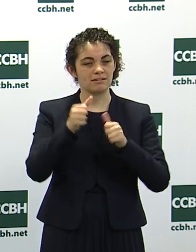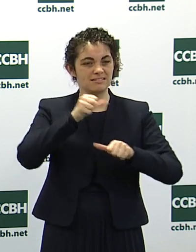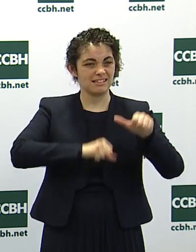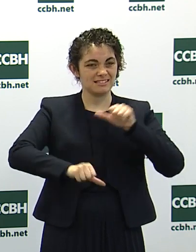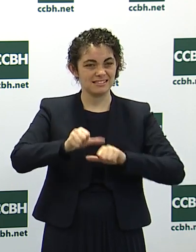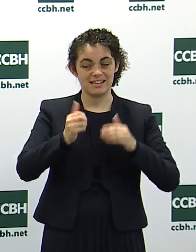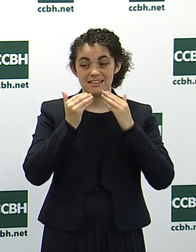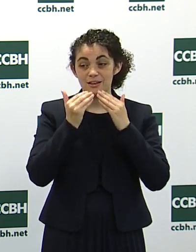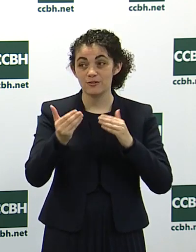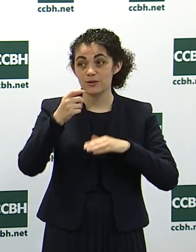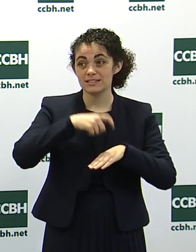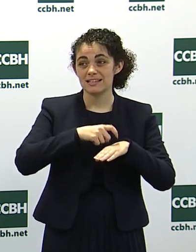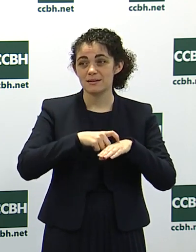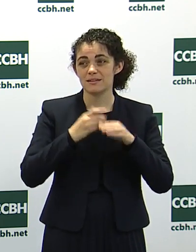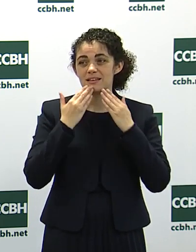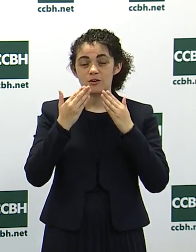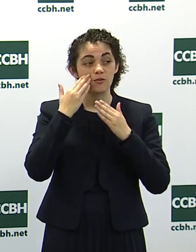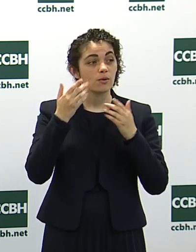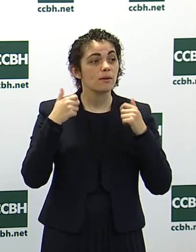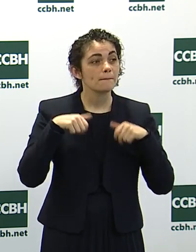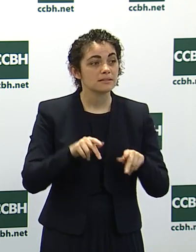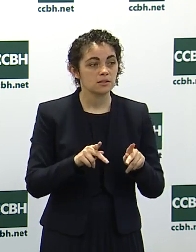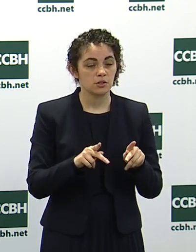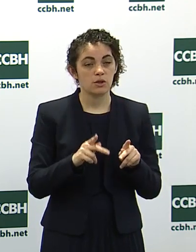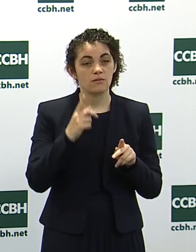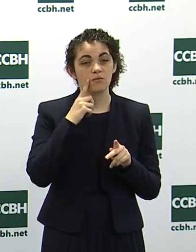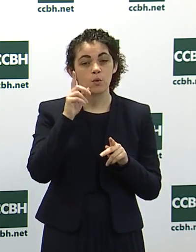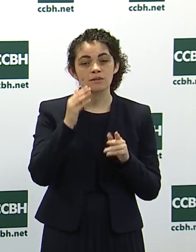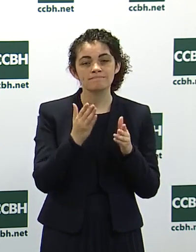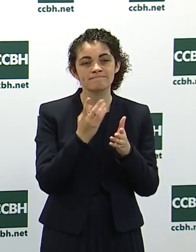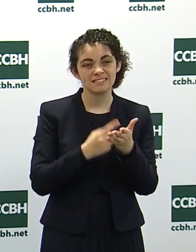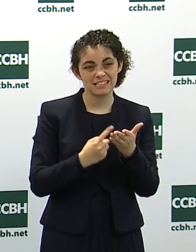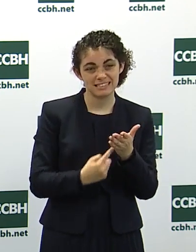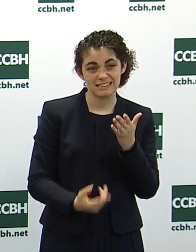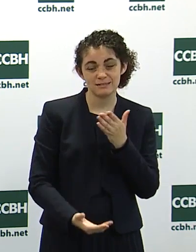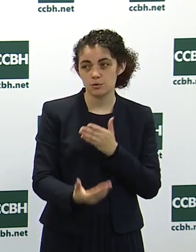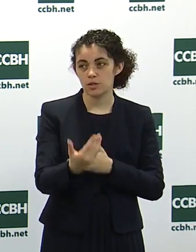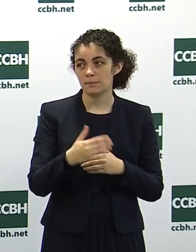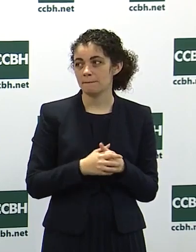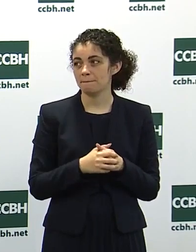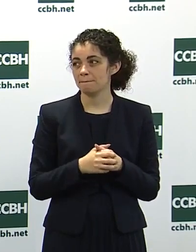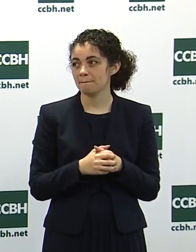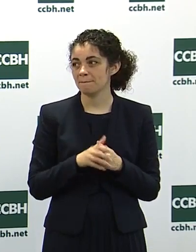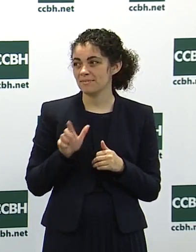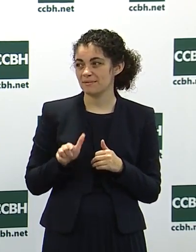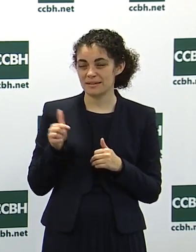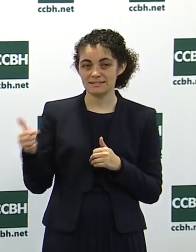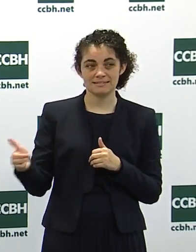I thank you for the time. I thank you for the opportunity to talk to you this morning, and I'll hand it back to Terry. Thank you.